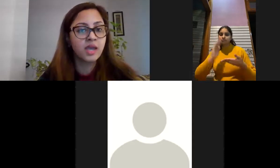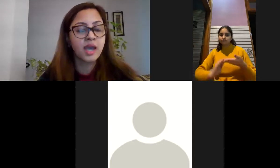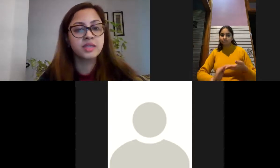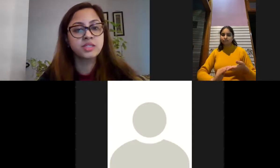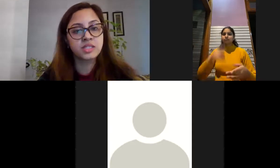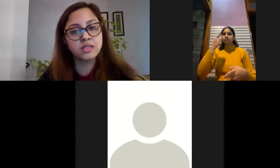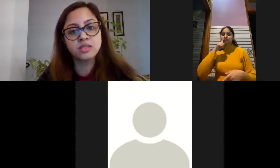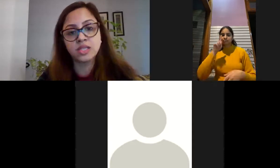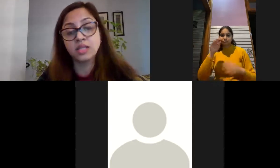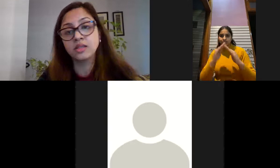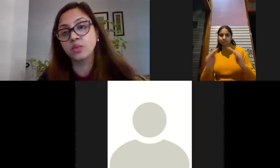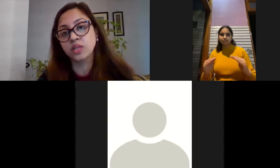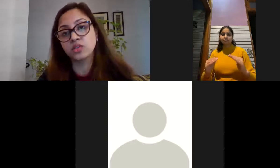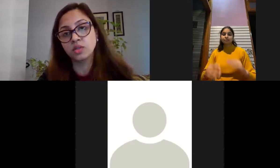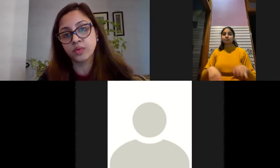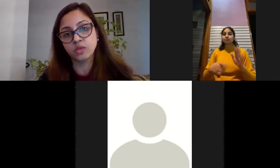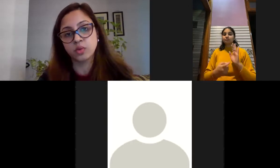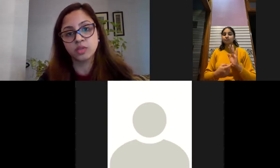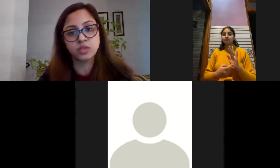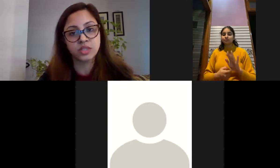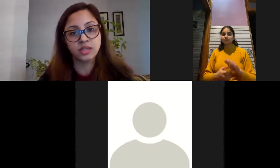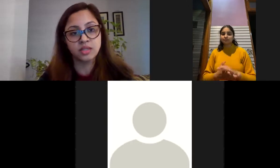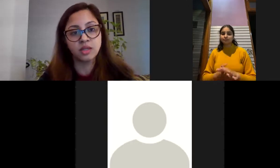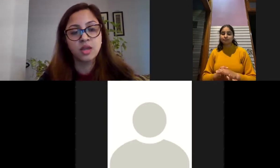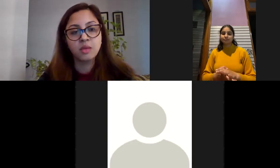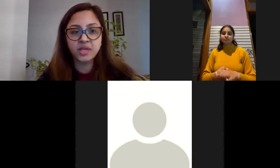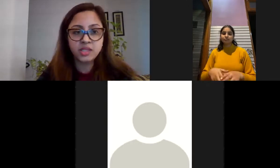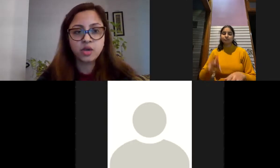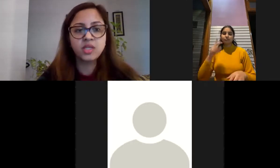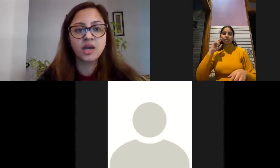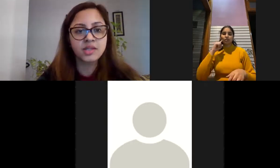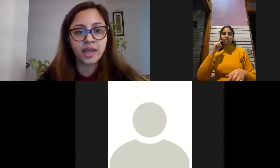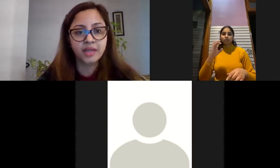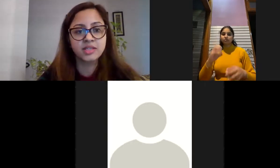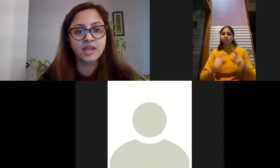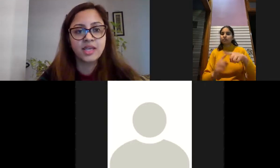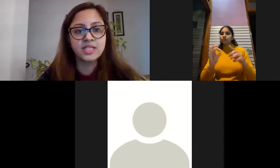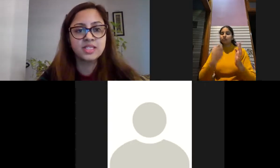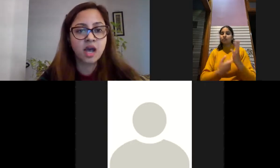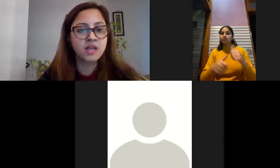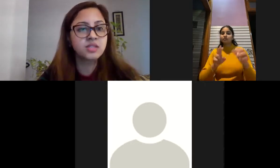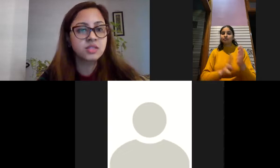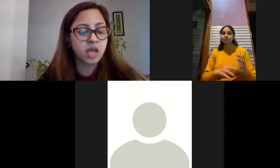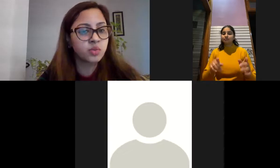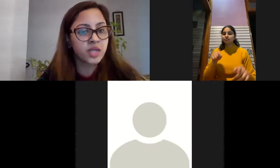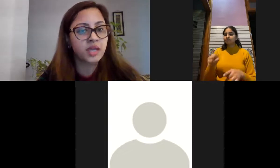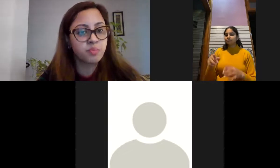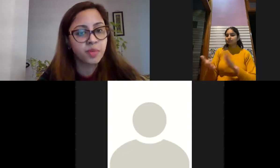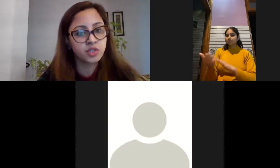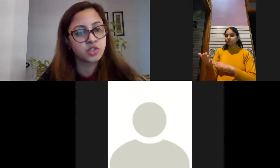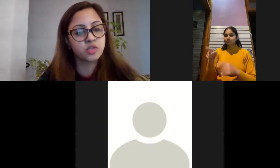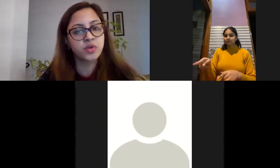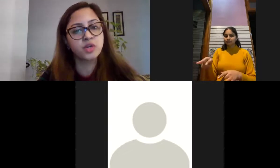home, and a status in conventional Victorian society. Bertha, on the other hand, is cast down